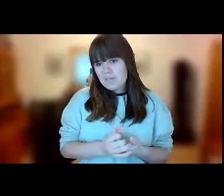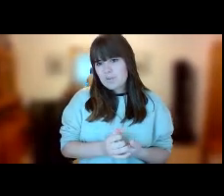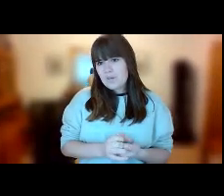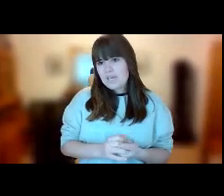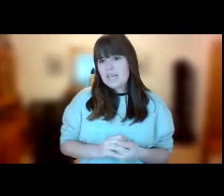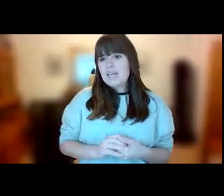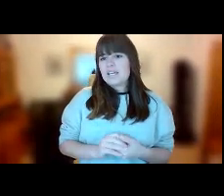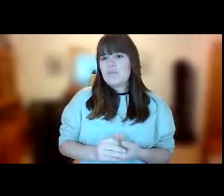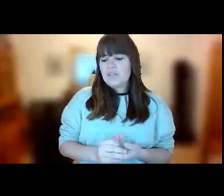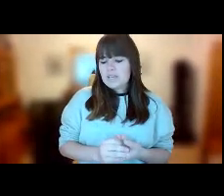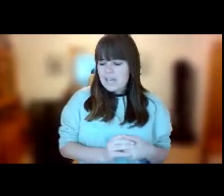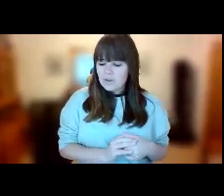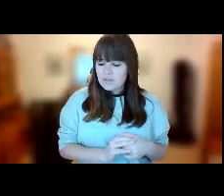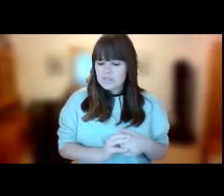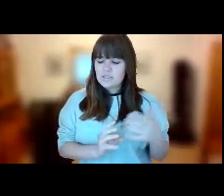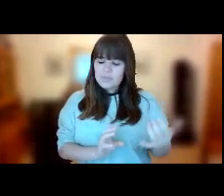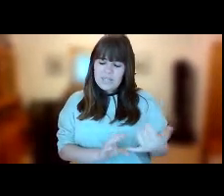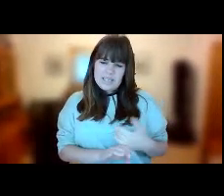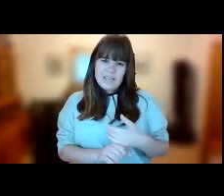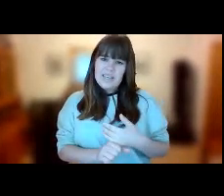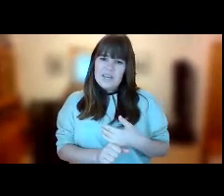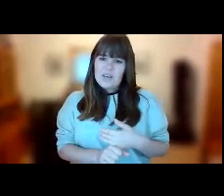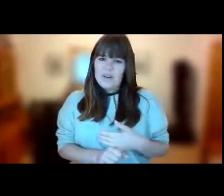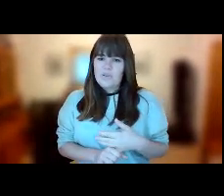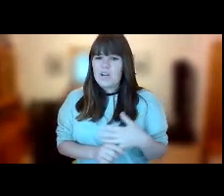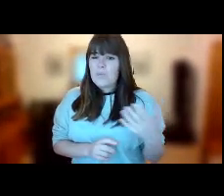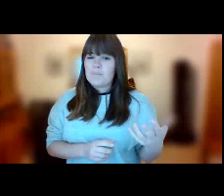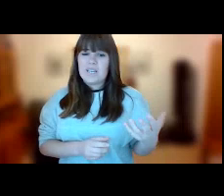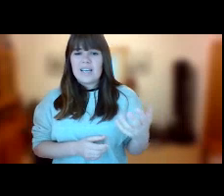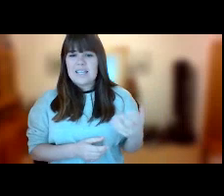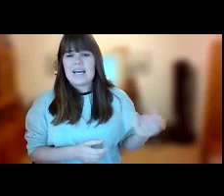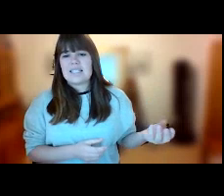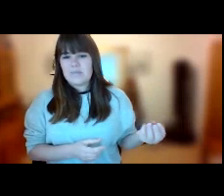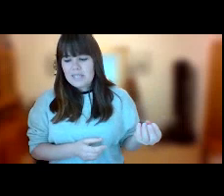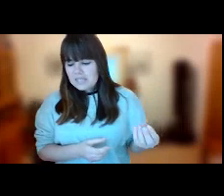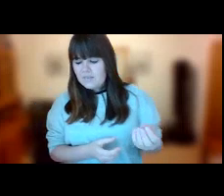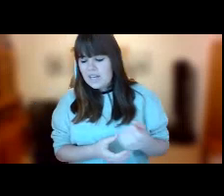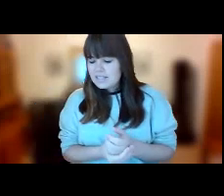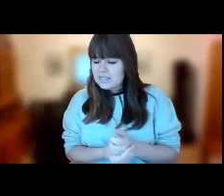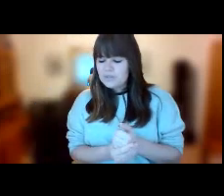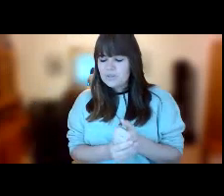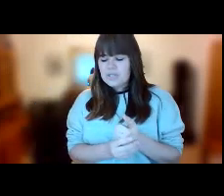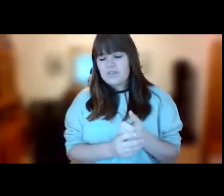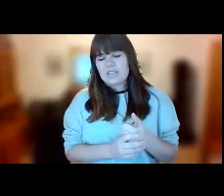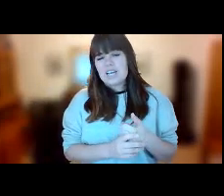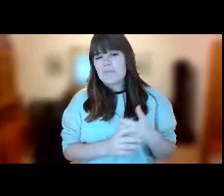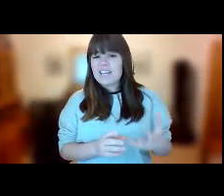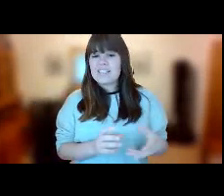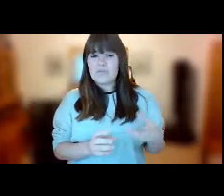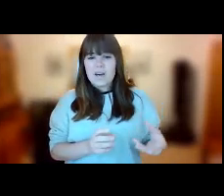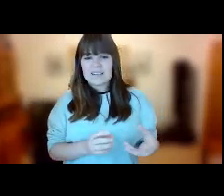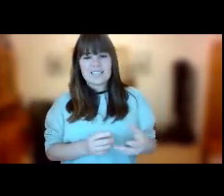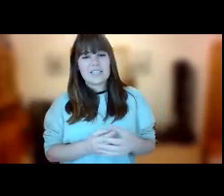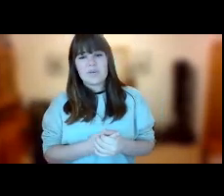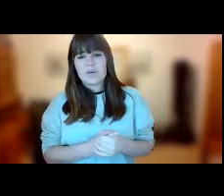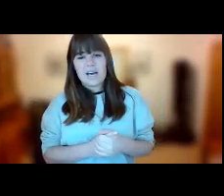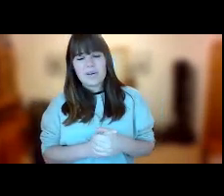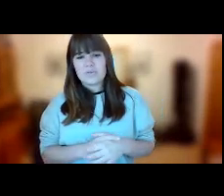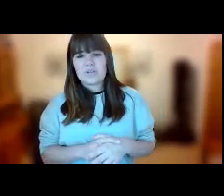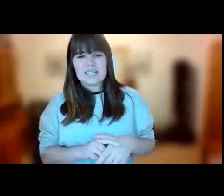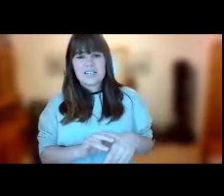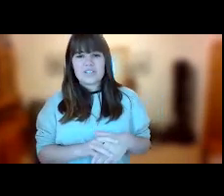the way that maybe we communicate on social media or on our website and the accessibility of that, or different campaigns or marketing